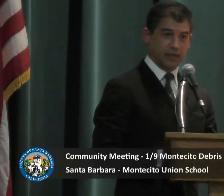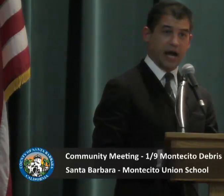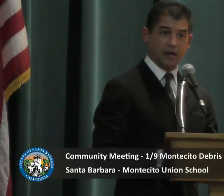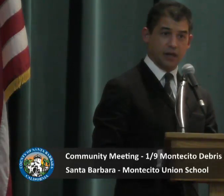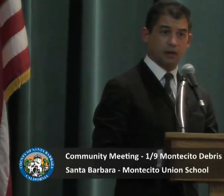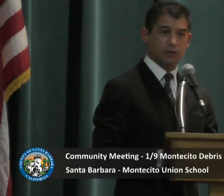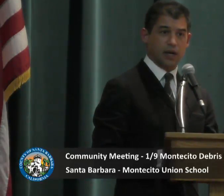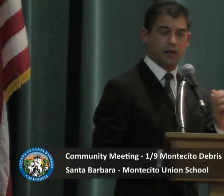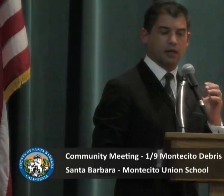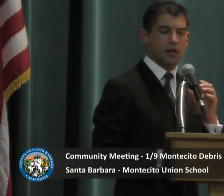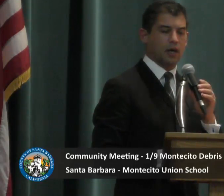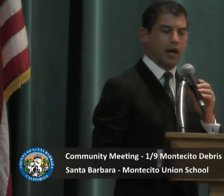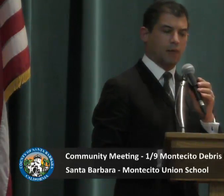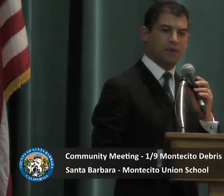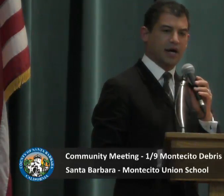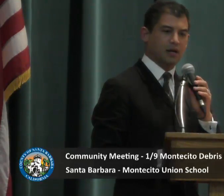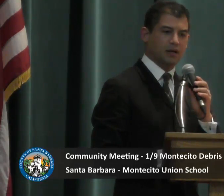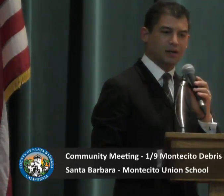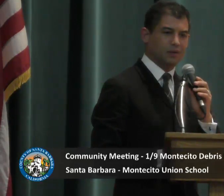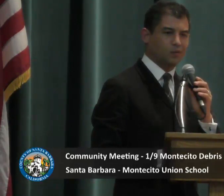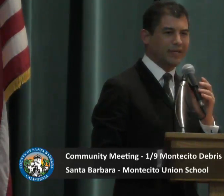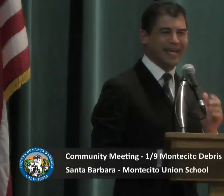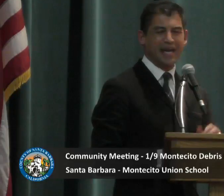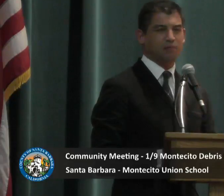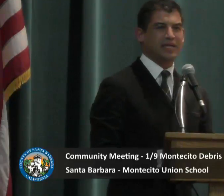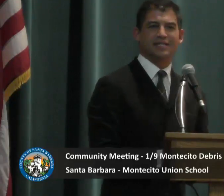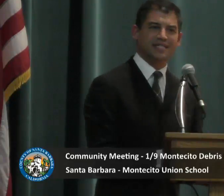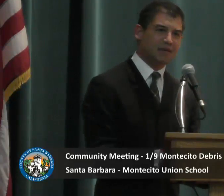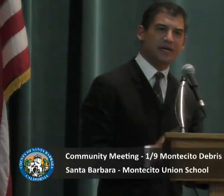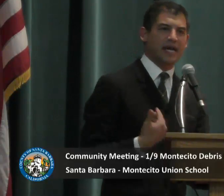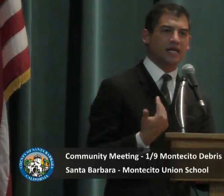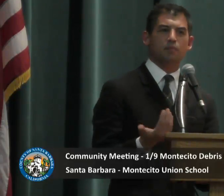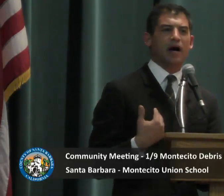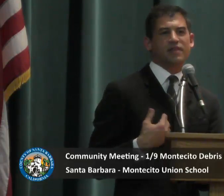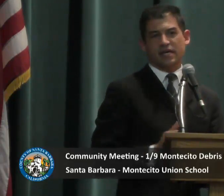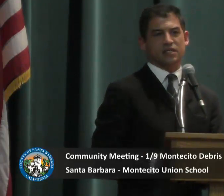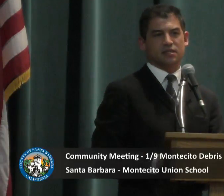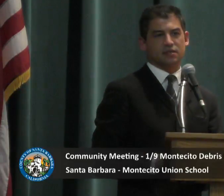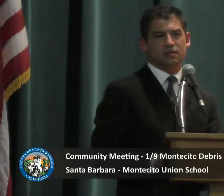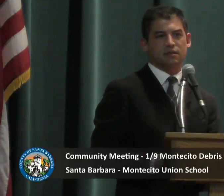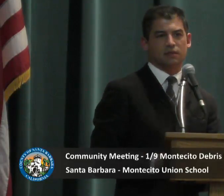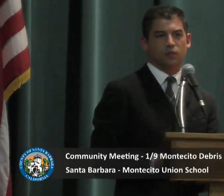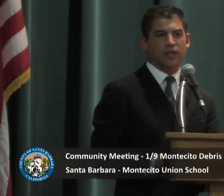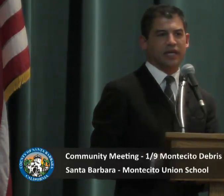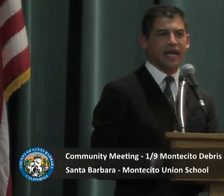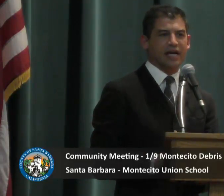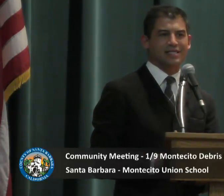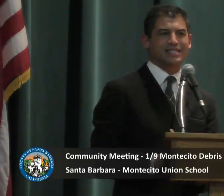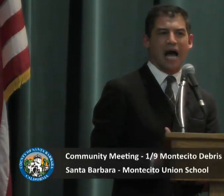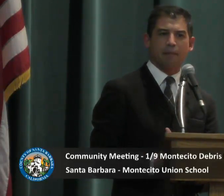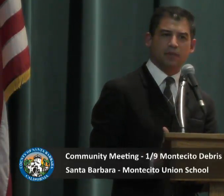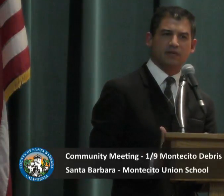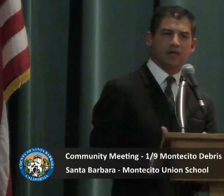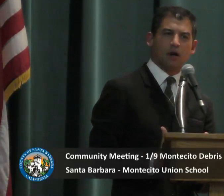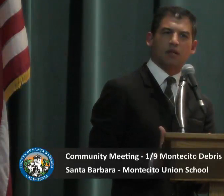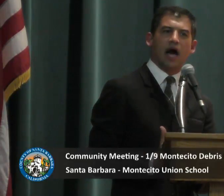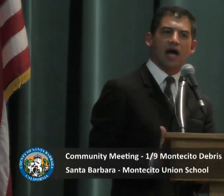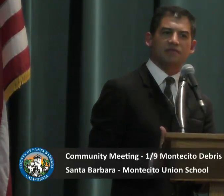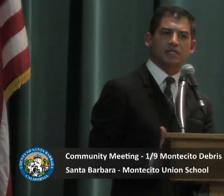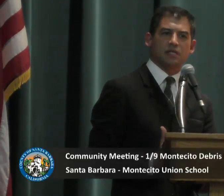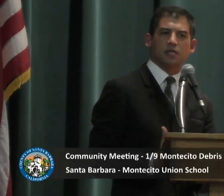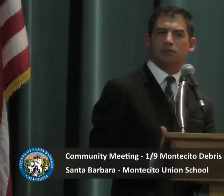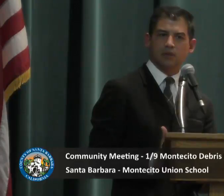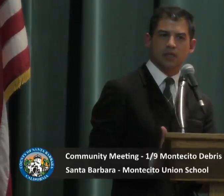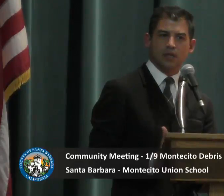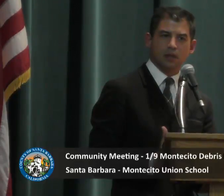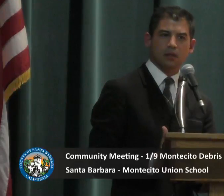my family out of there, right? But we can't be intimidated by this. We can't stop living our